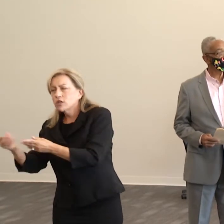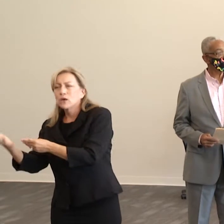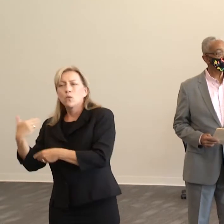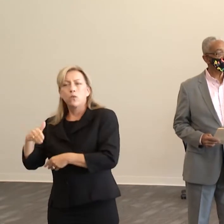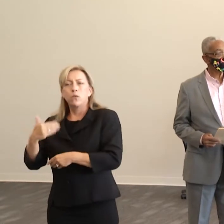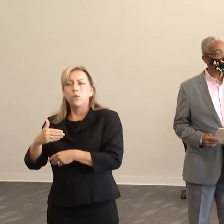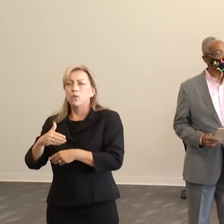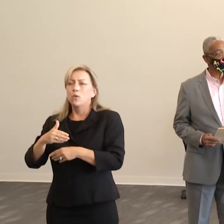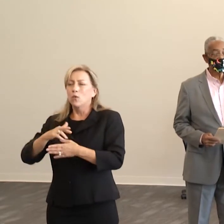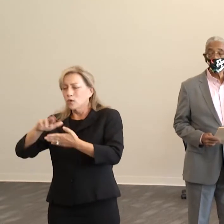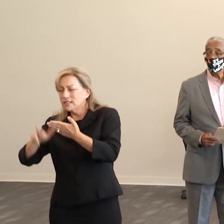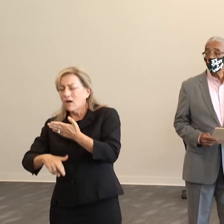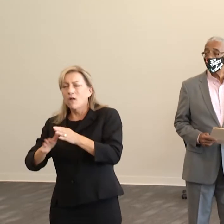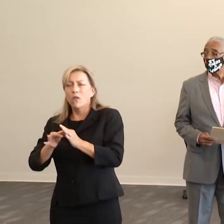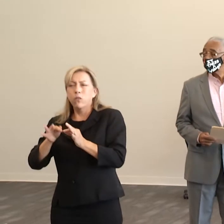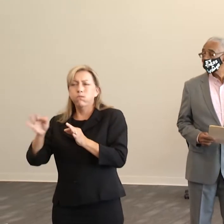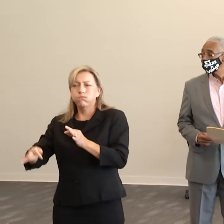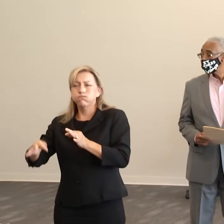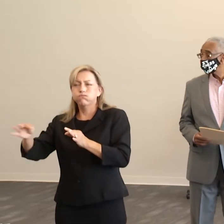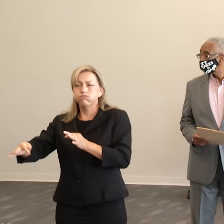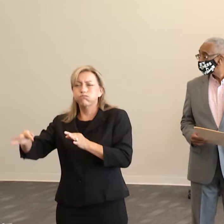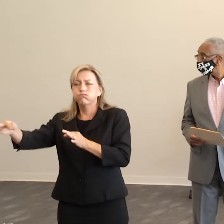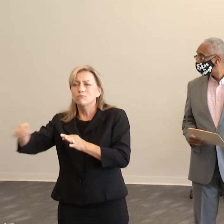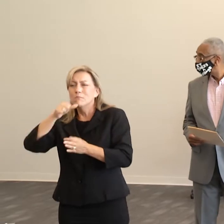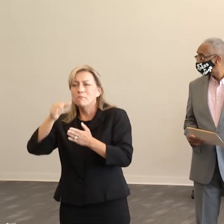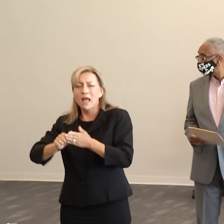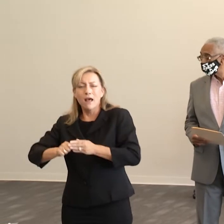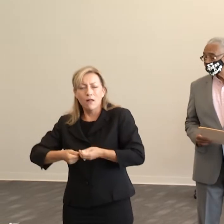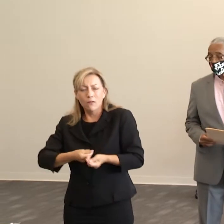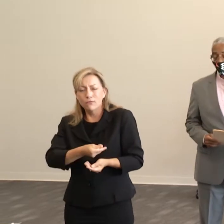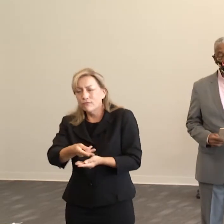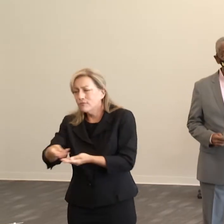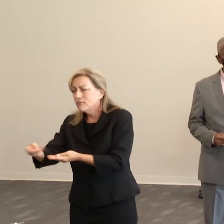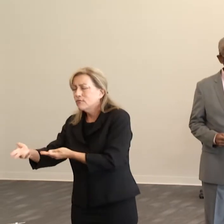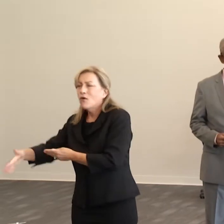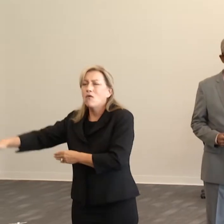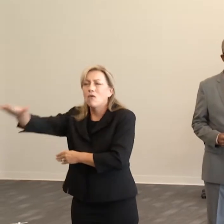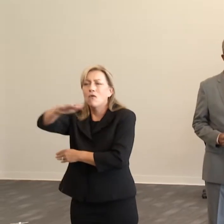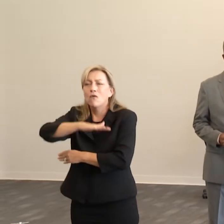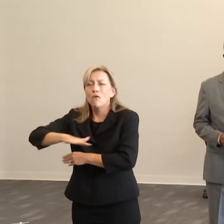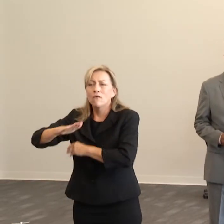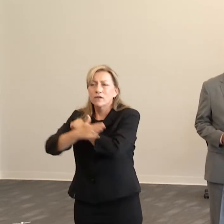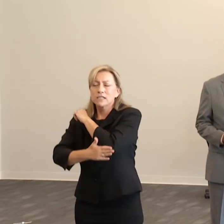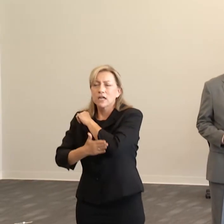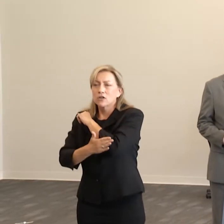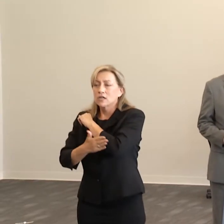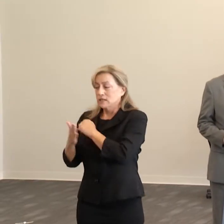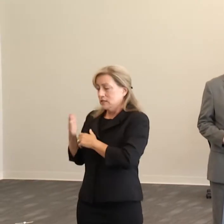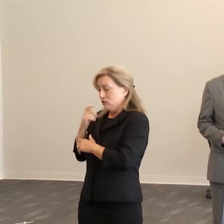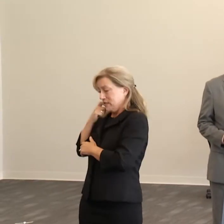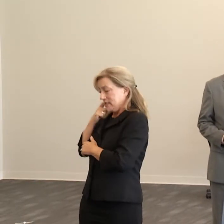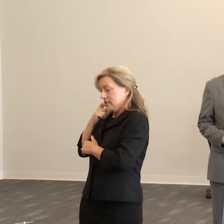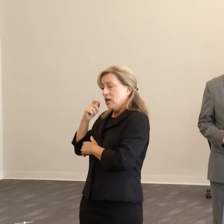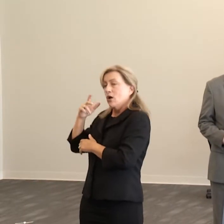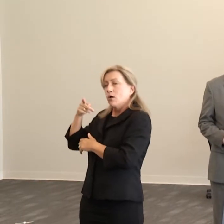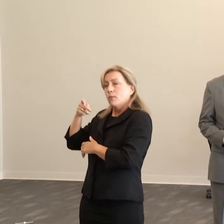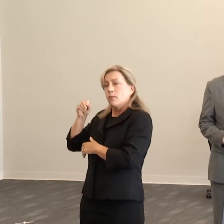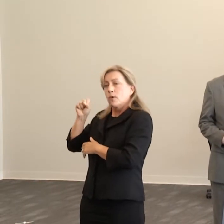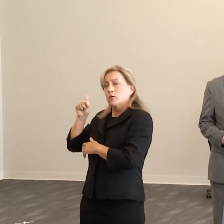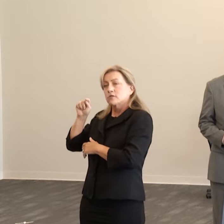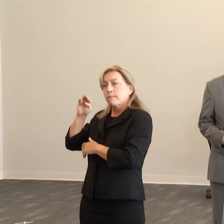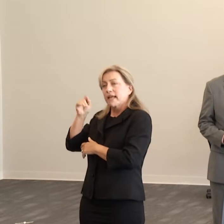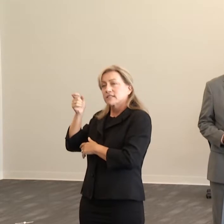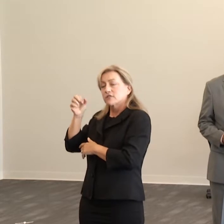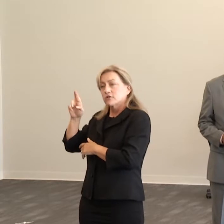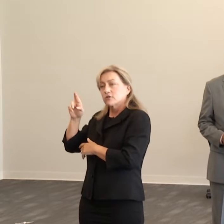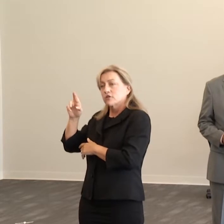across the country. And while recently Postmaster General DeJoy declared an official